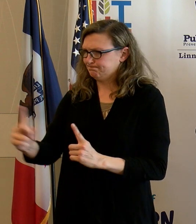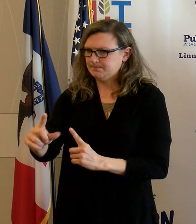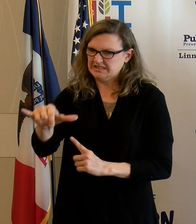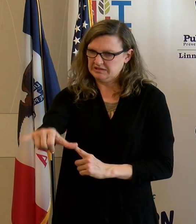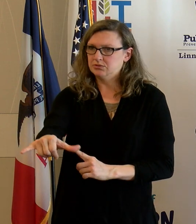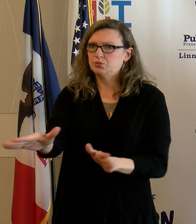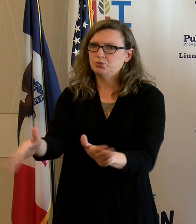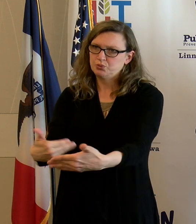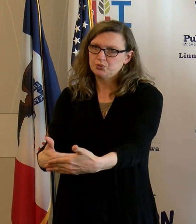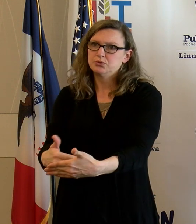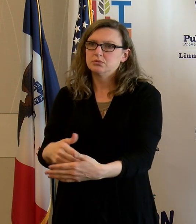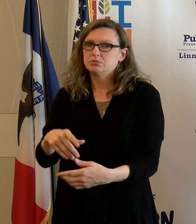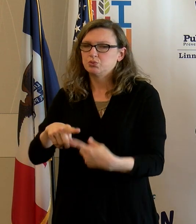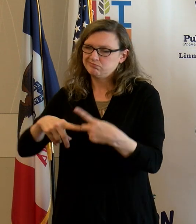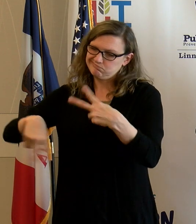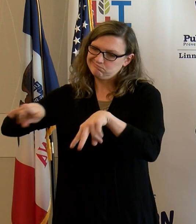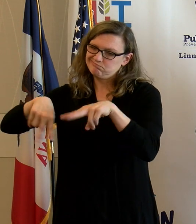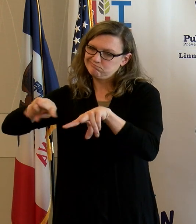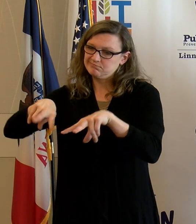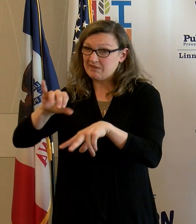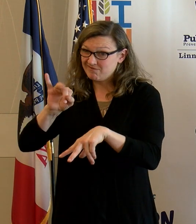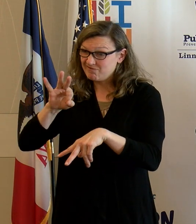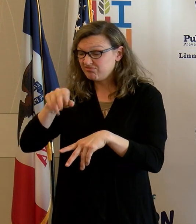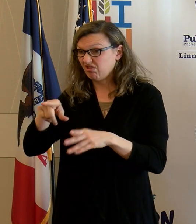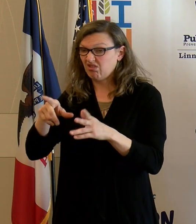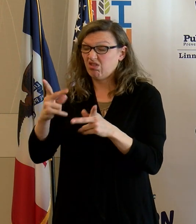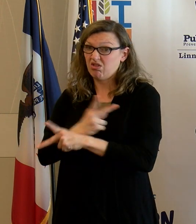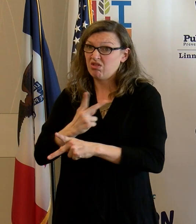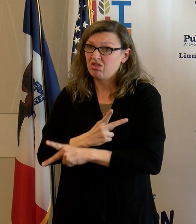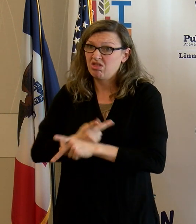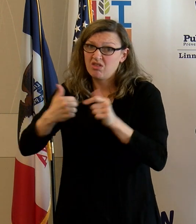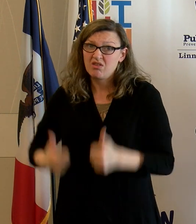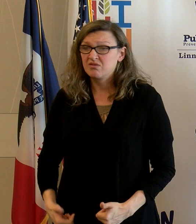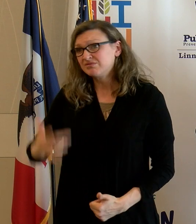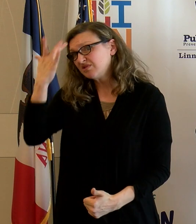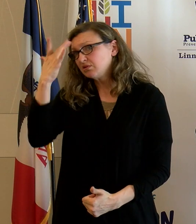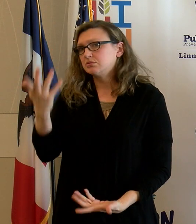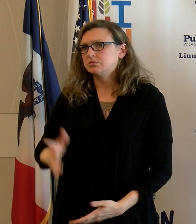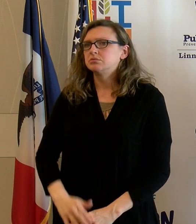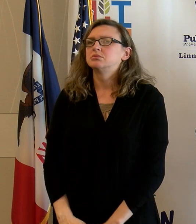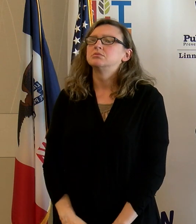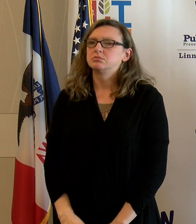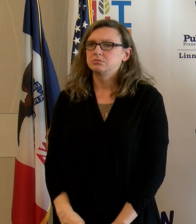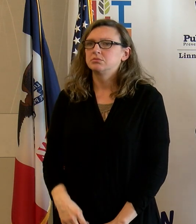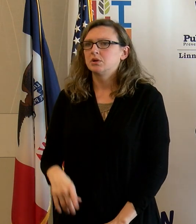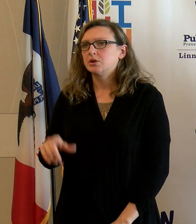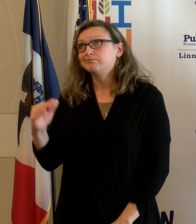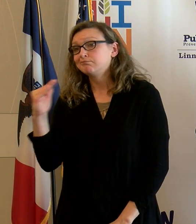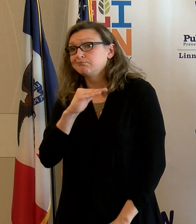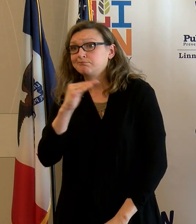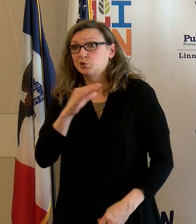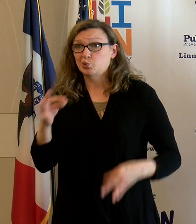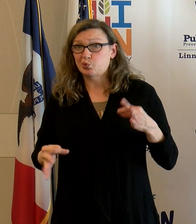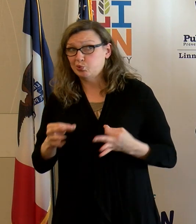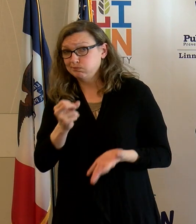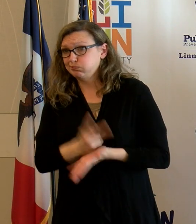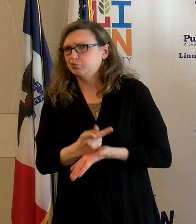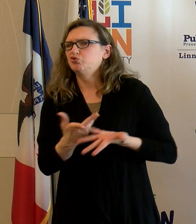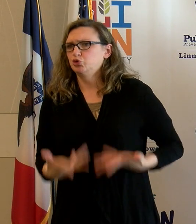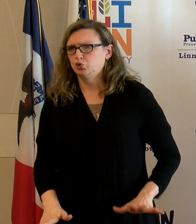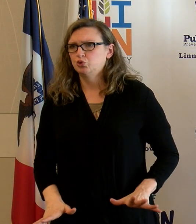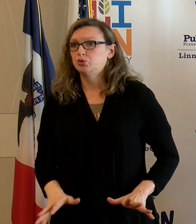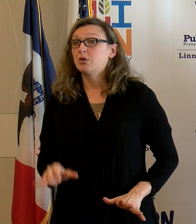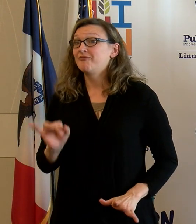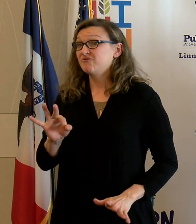in the building. We also proactively, with the court's permission, released anyone serving time that was already in the